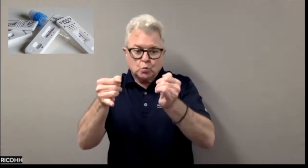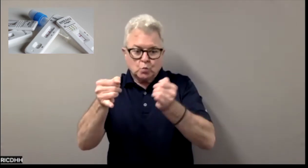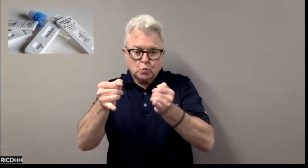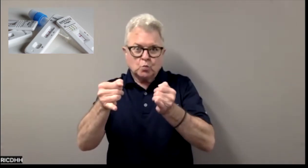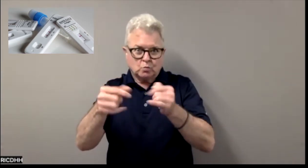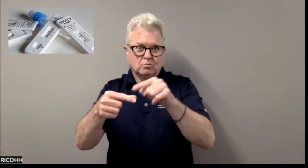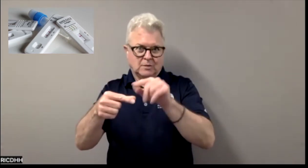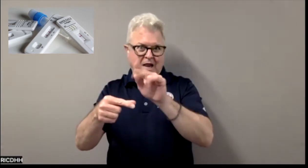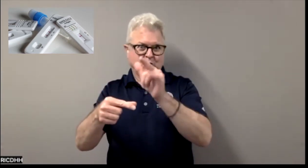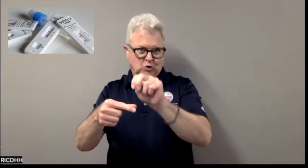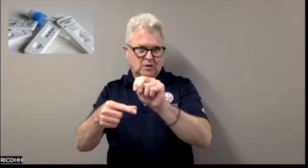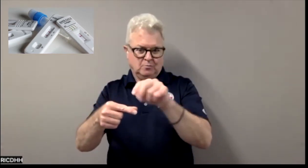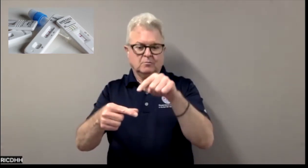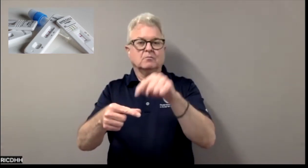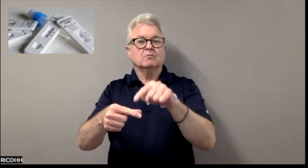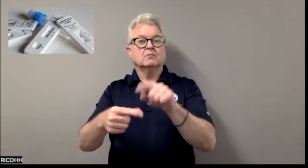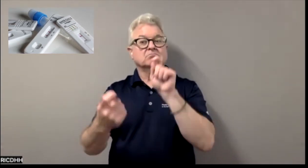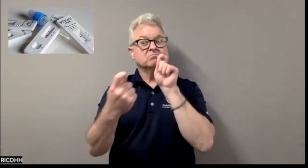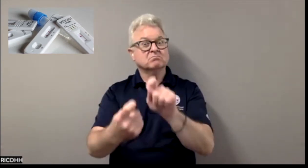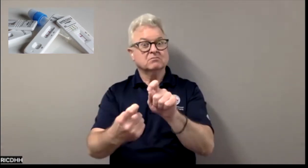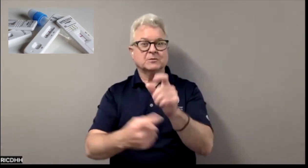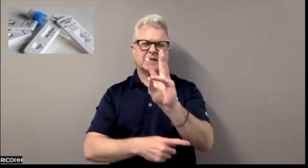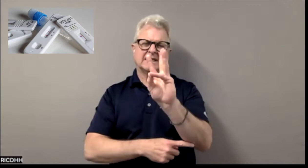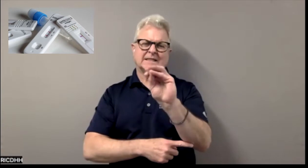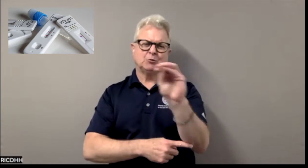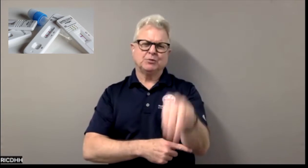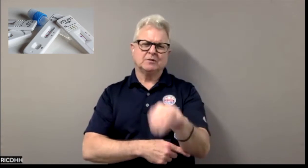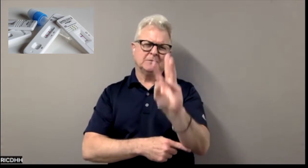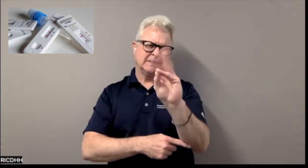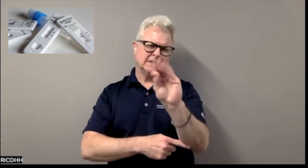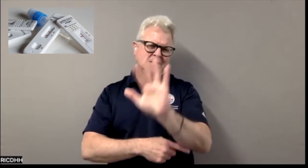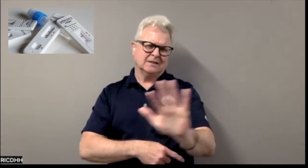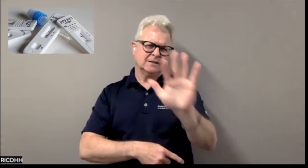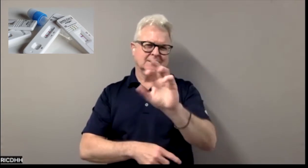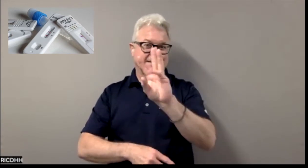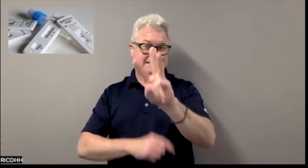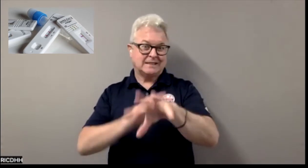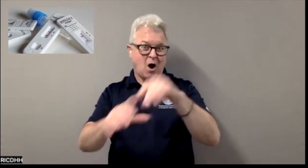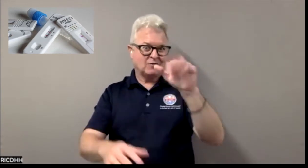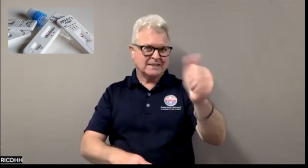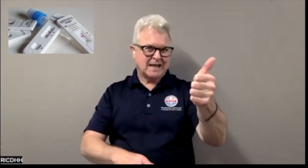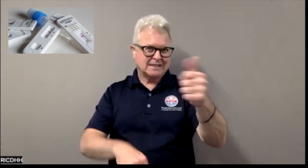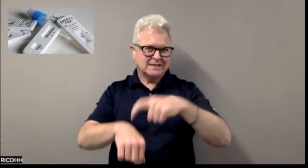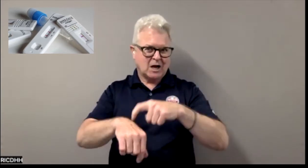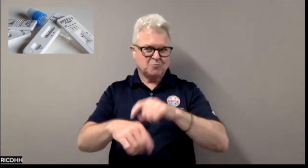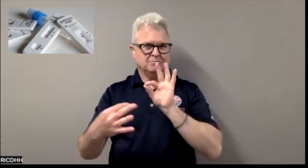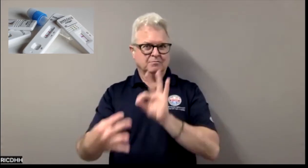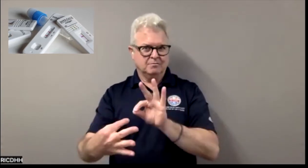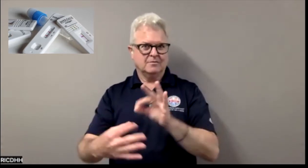then, you get 1 or 2 lines there to tell you whether you're positive or not. But the accuracy rate out of those home